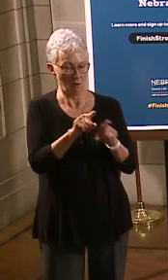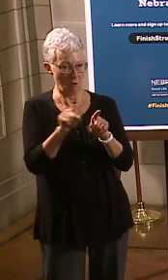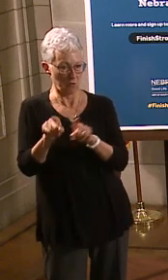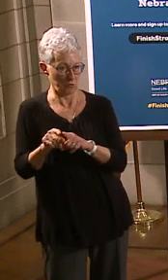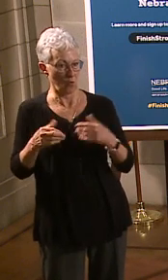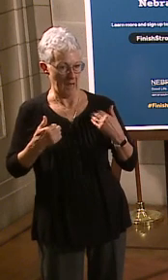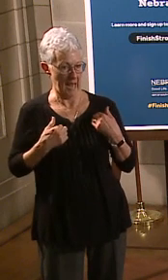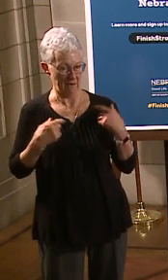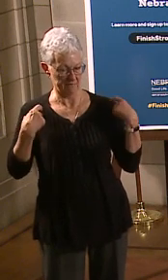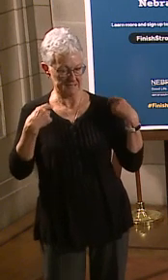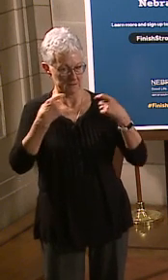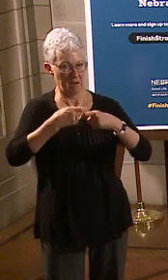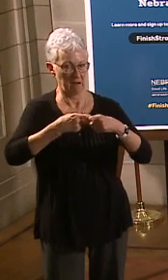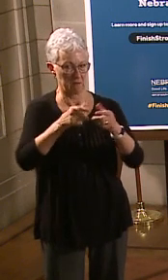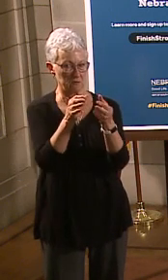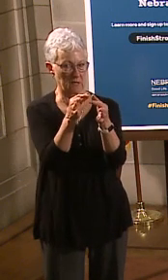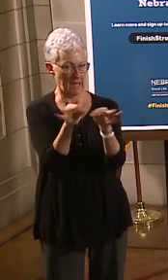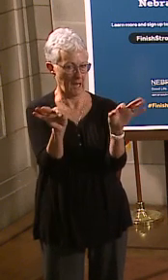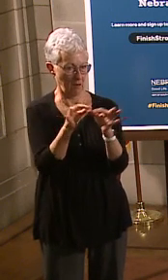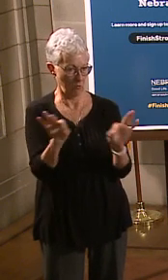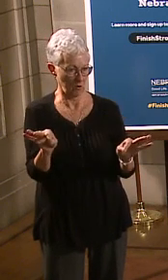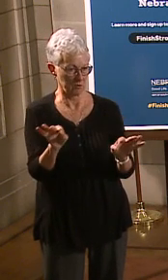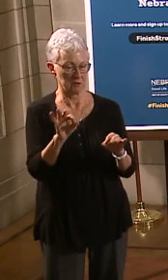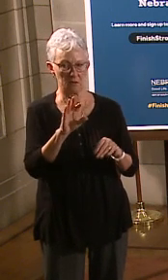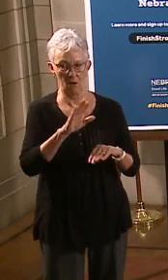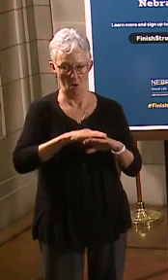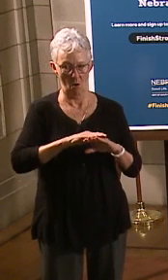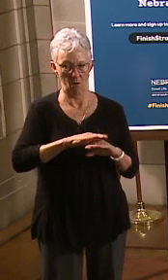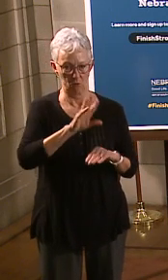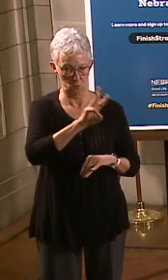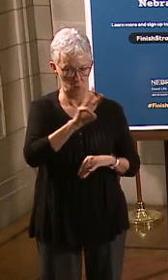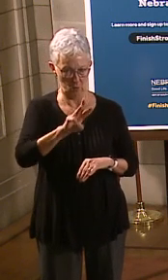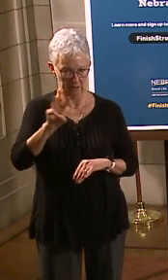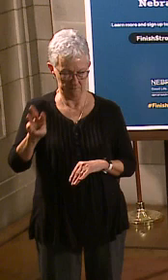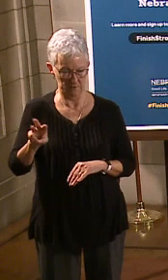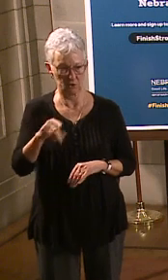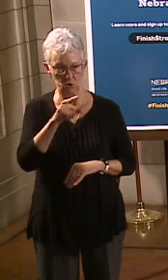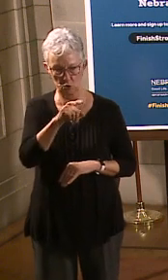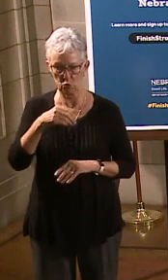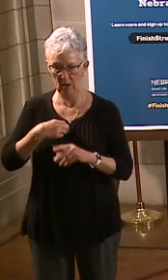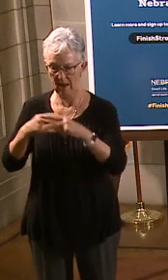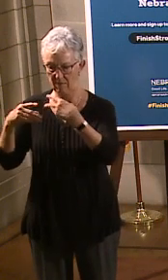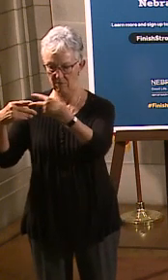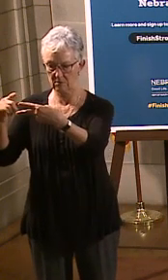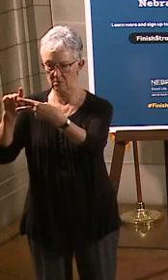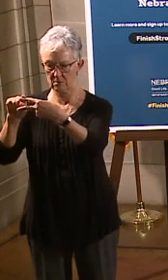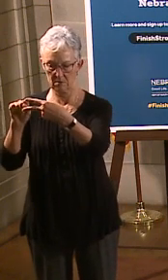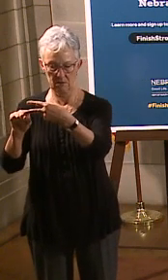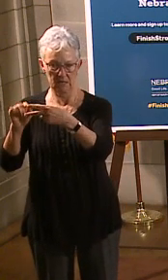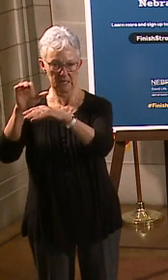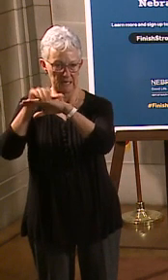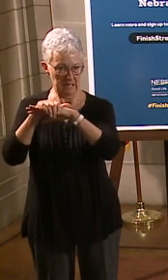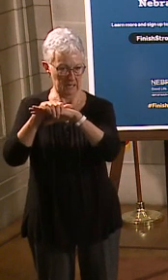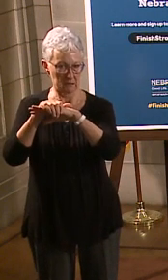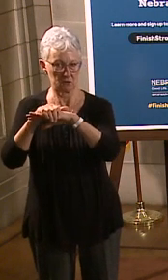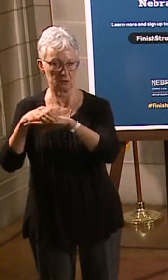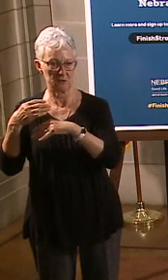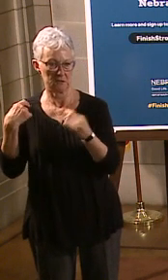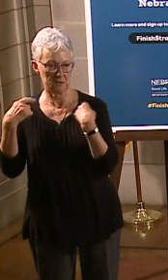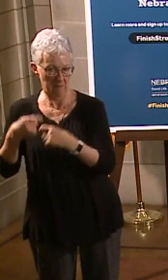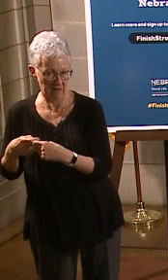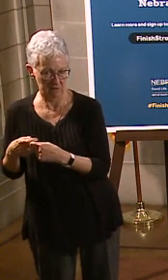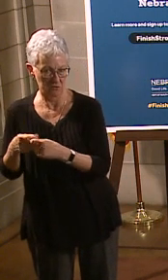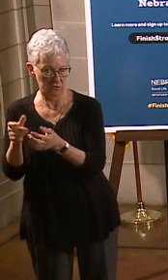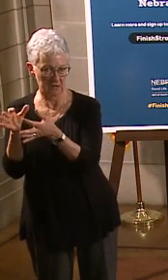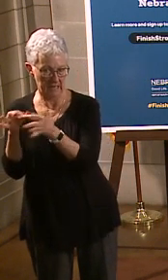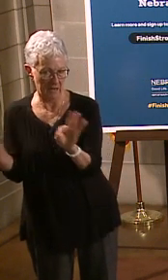go to the coronavirus.nebraska.gov website, there is a translated Spanish version and FAQs and application